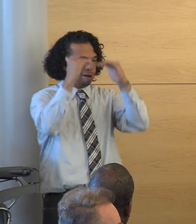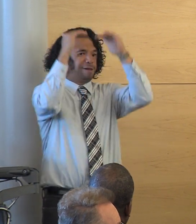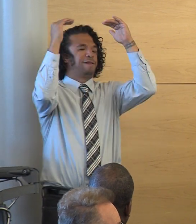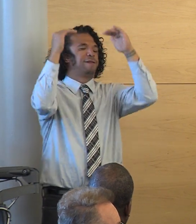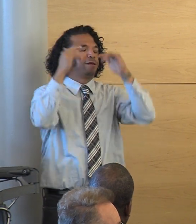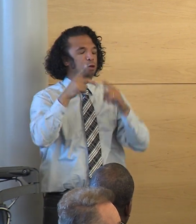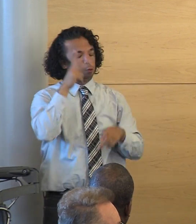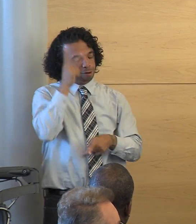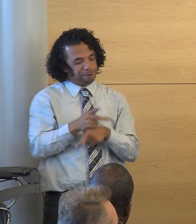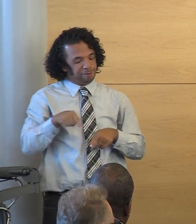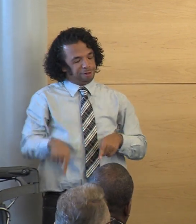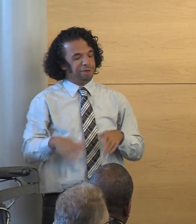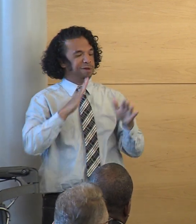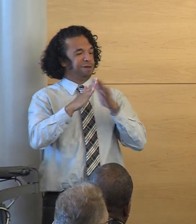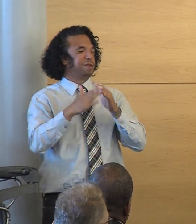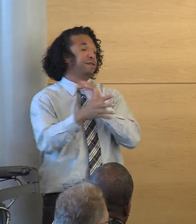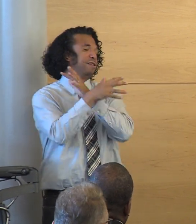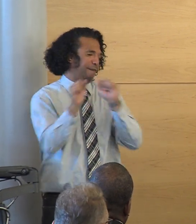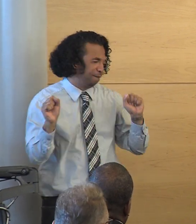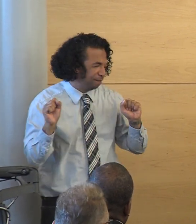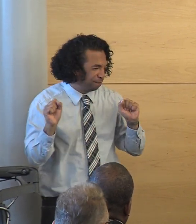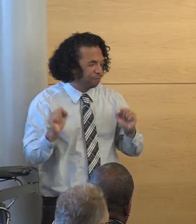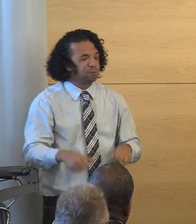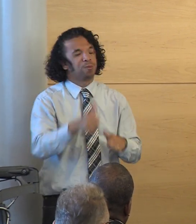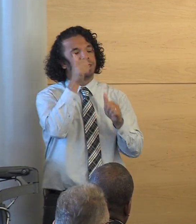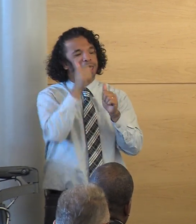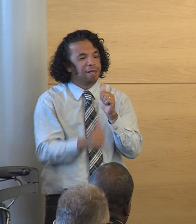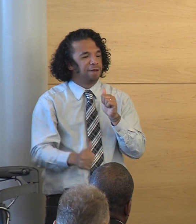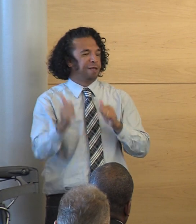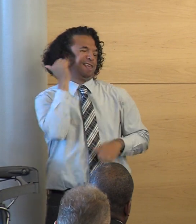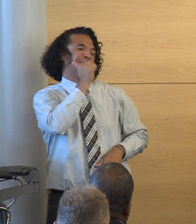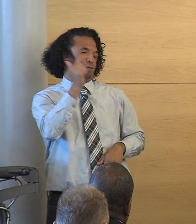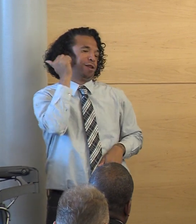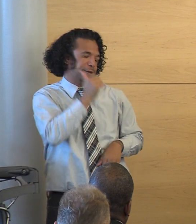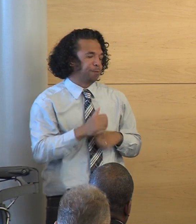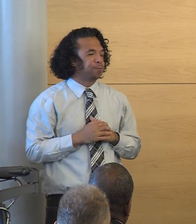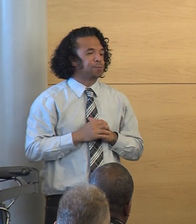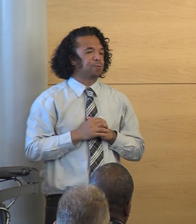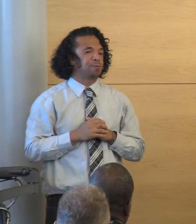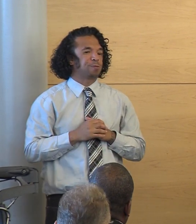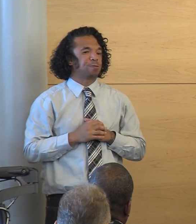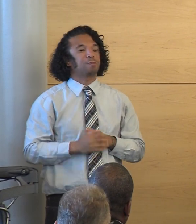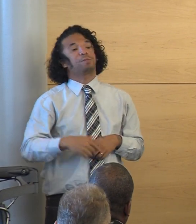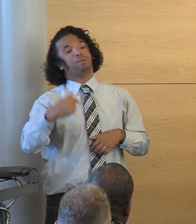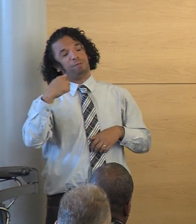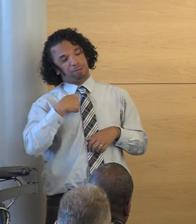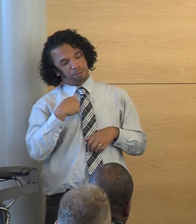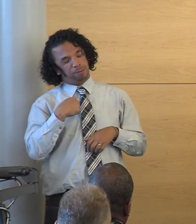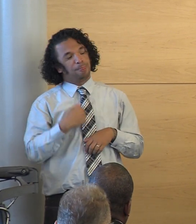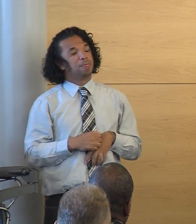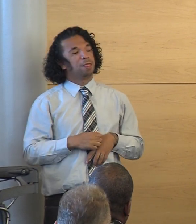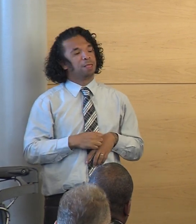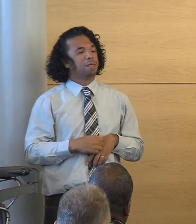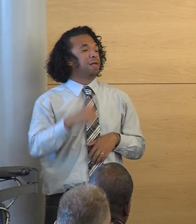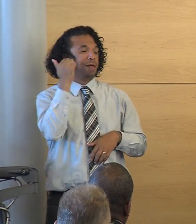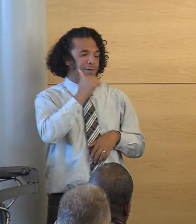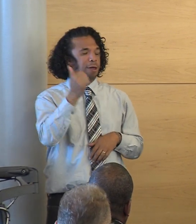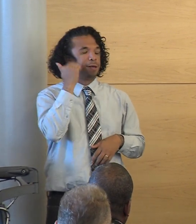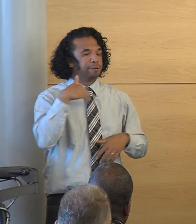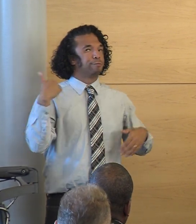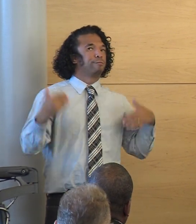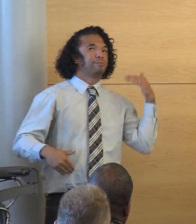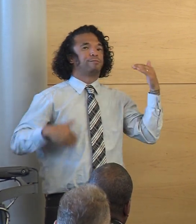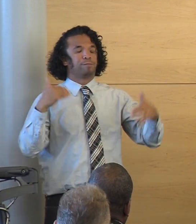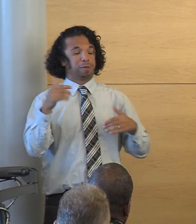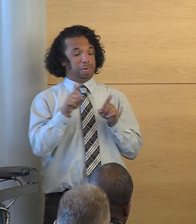this city safe. Every single day. Every day that goes by, I can't tell you, there's not a day